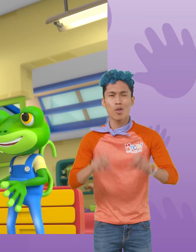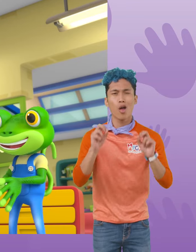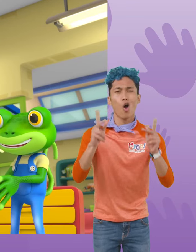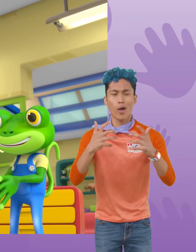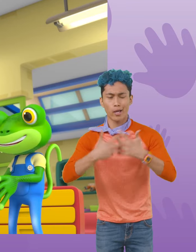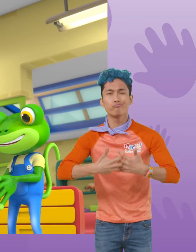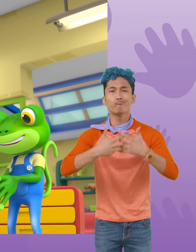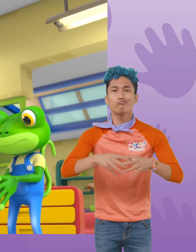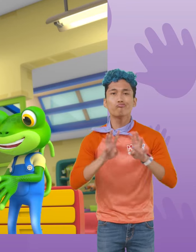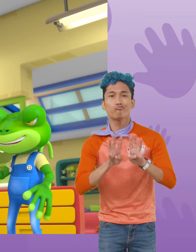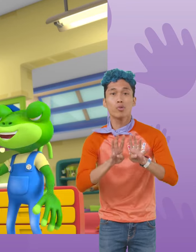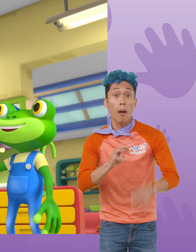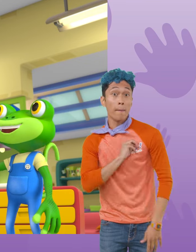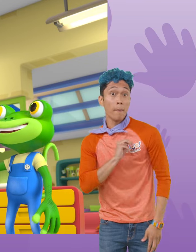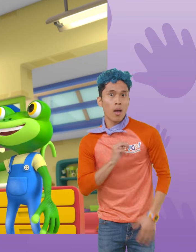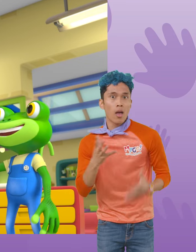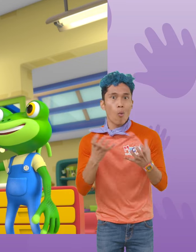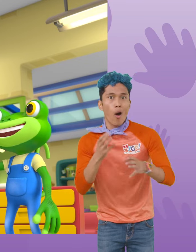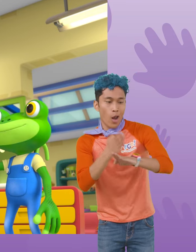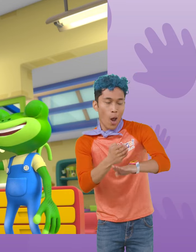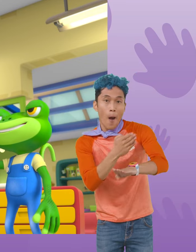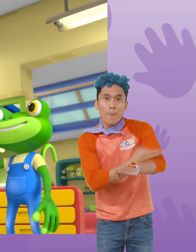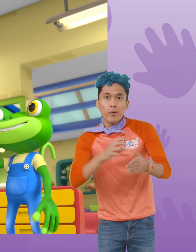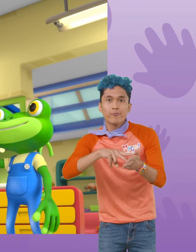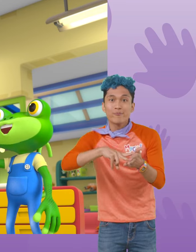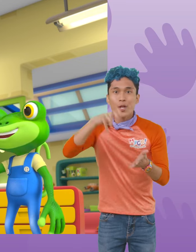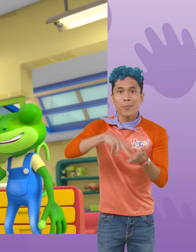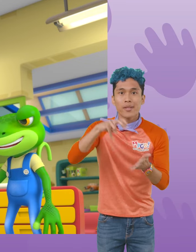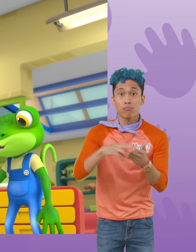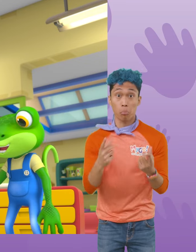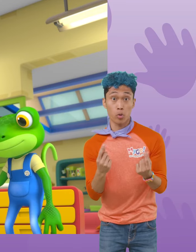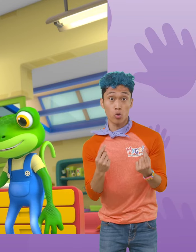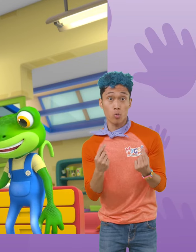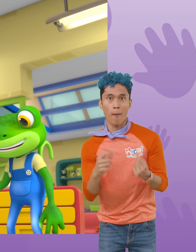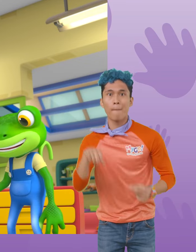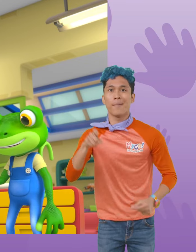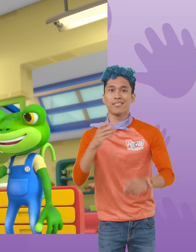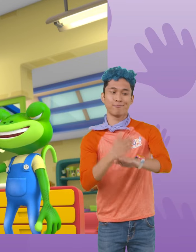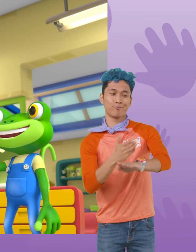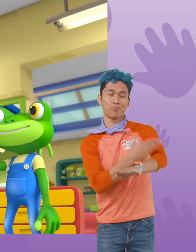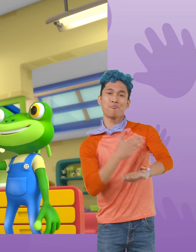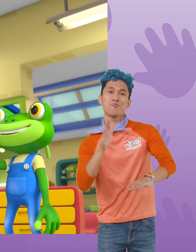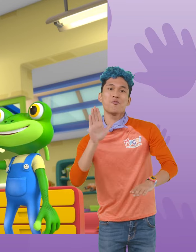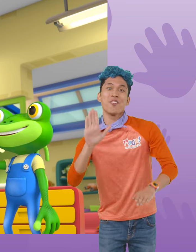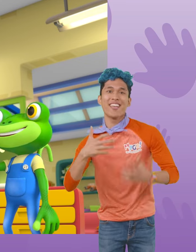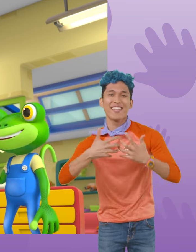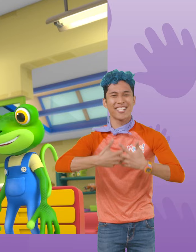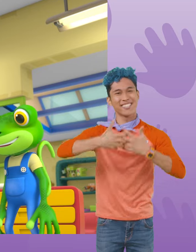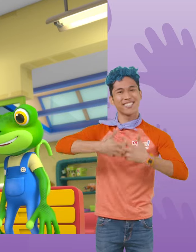Right, Mechanicals. Max wants to get better at jumping, so we need to upgrade his engine.